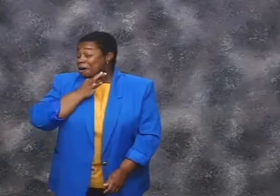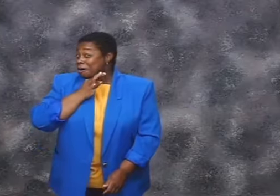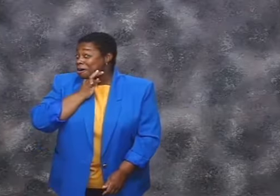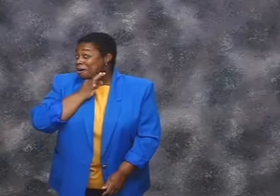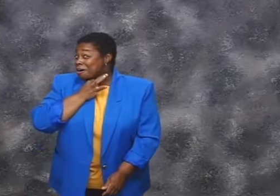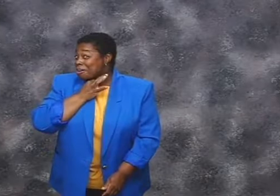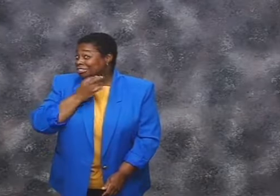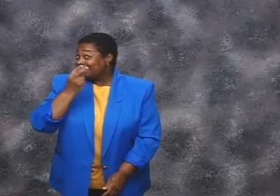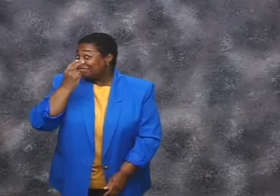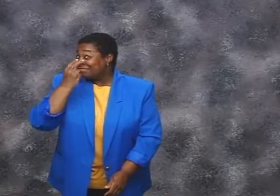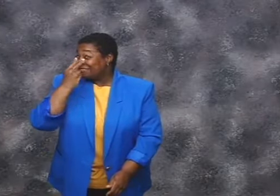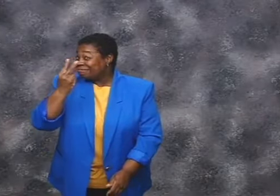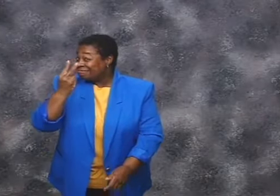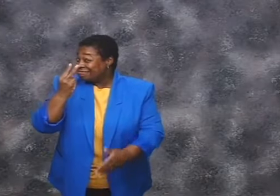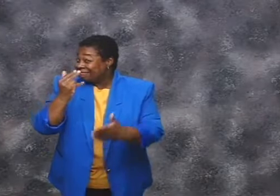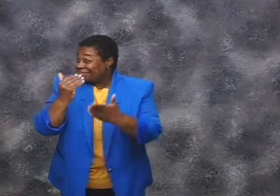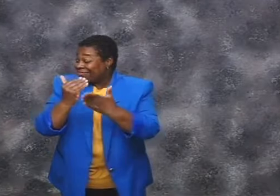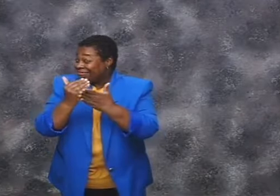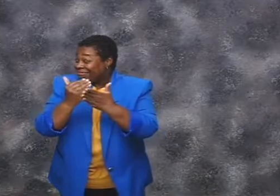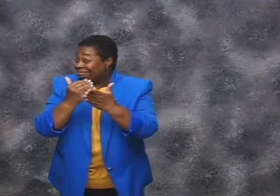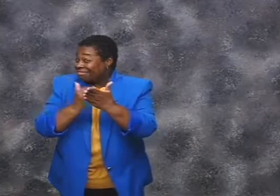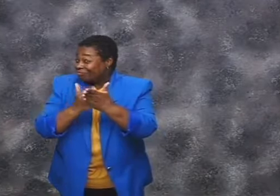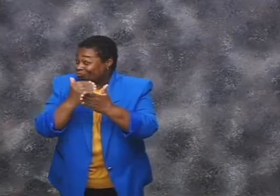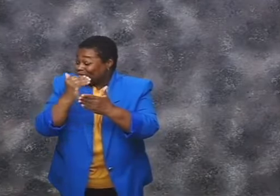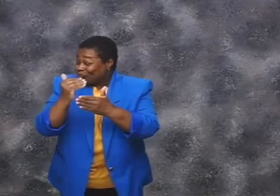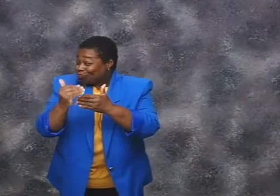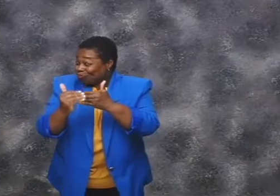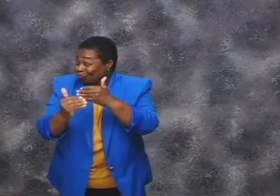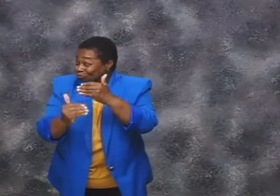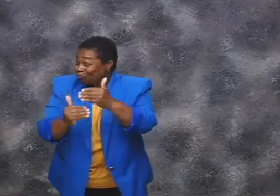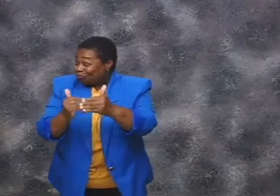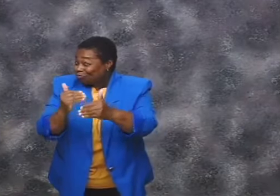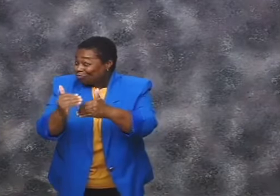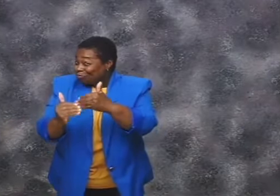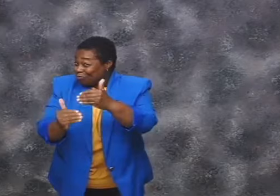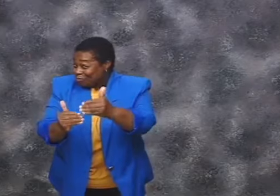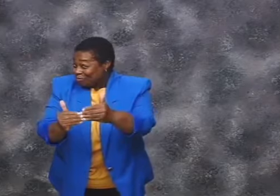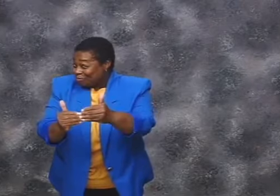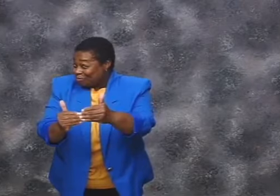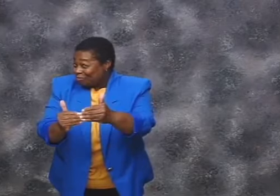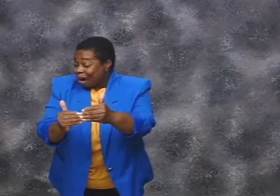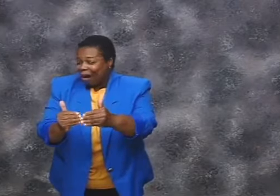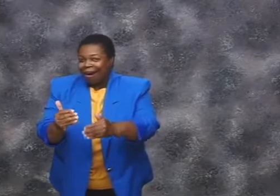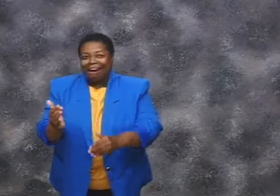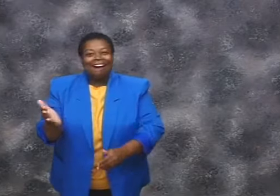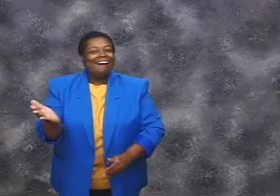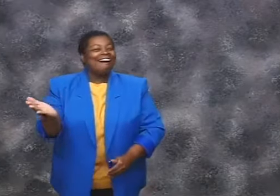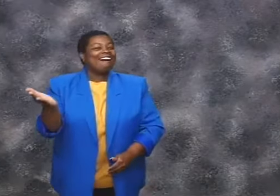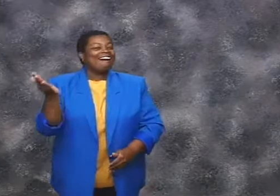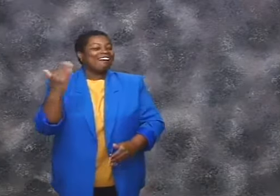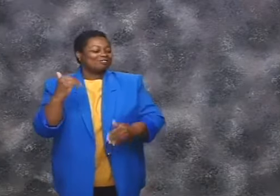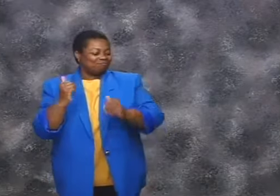Are you curious to see how a lesson in the video course actually works? Well,